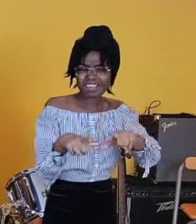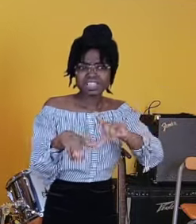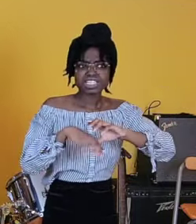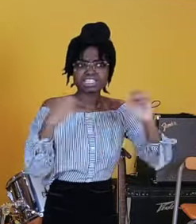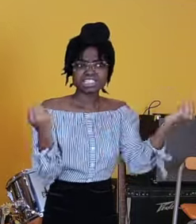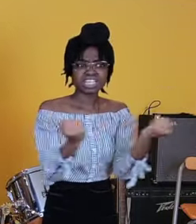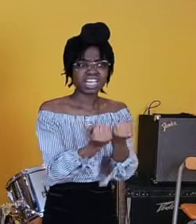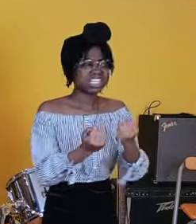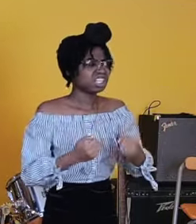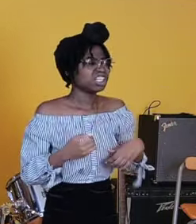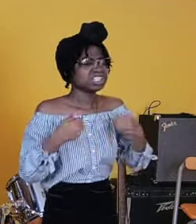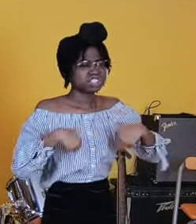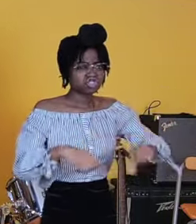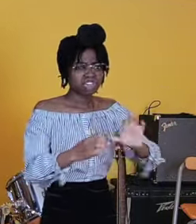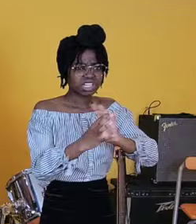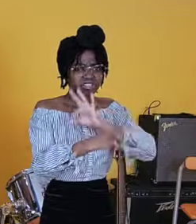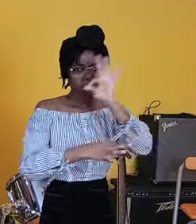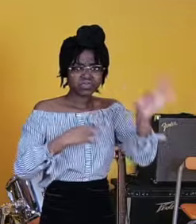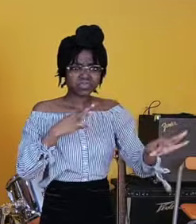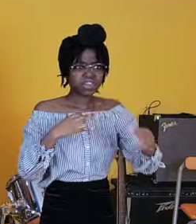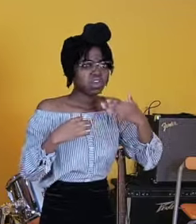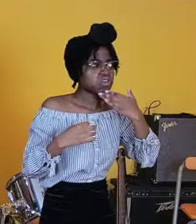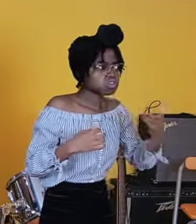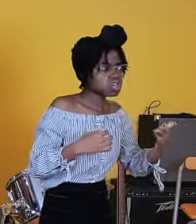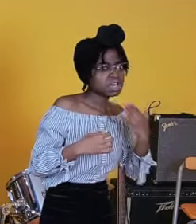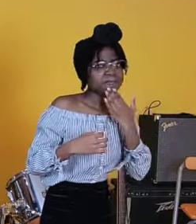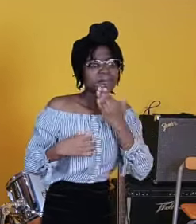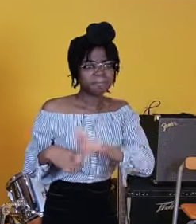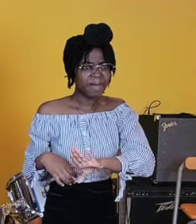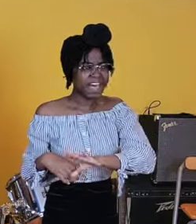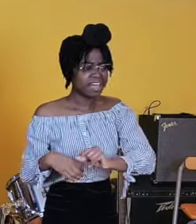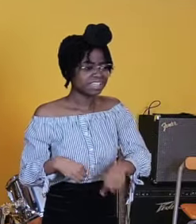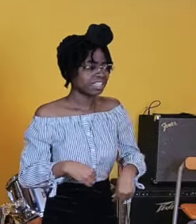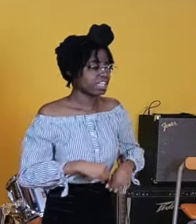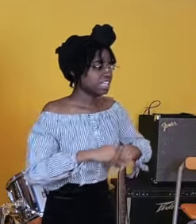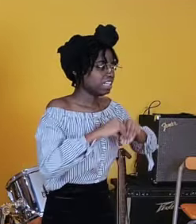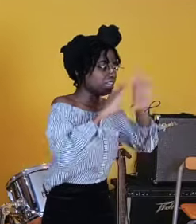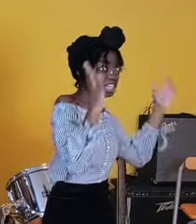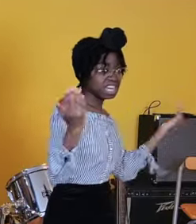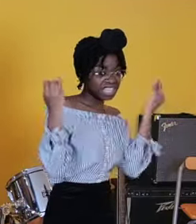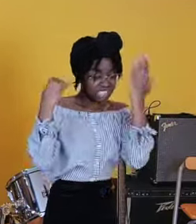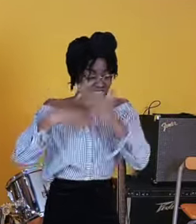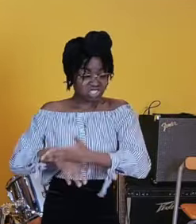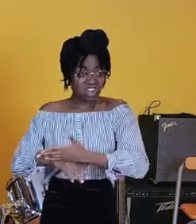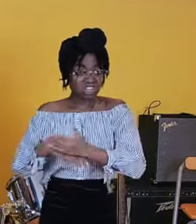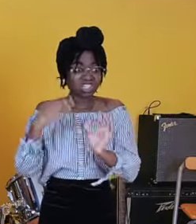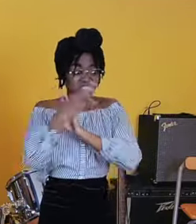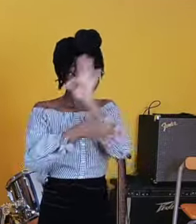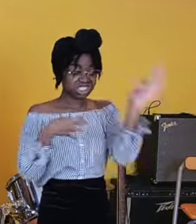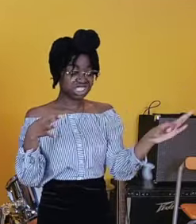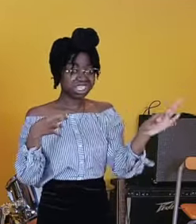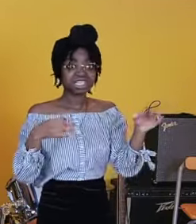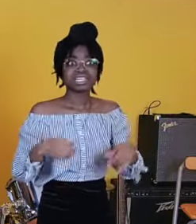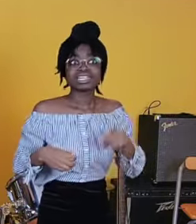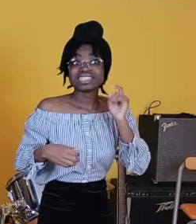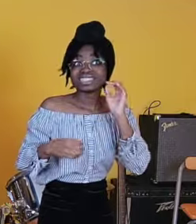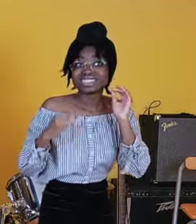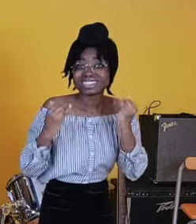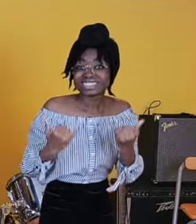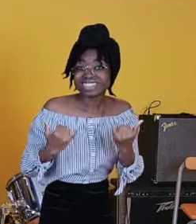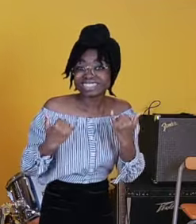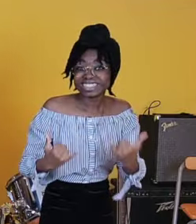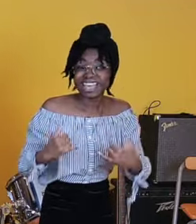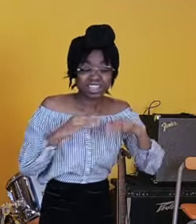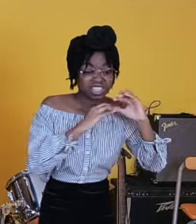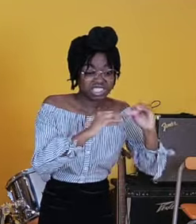sweet and sweet for bitter, light for darkness and darkness for light. You see that? So today they're teaching the children, little children,